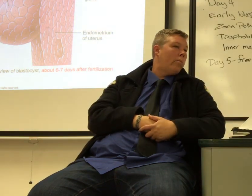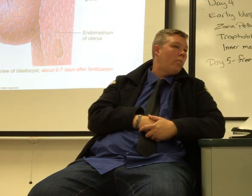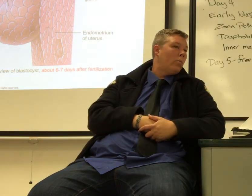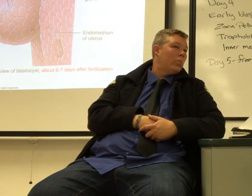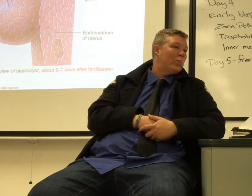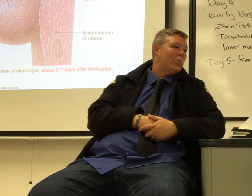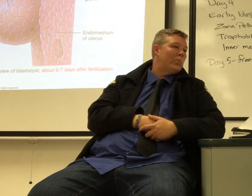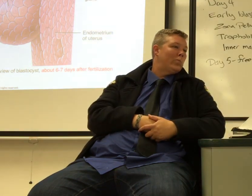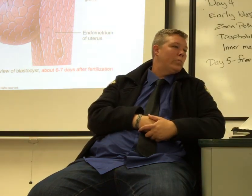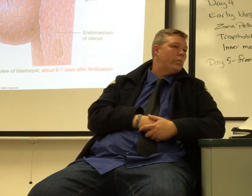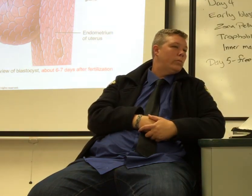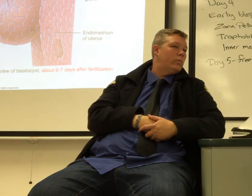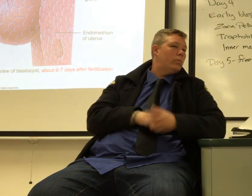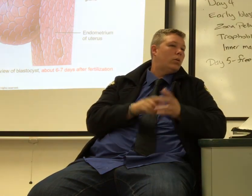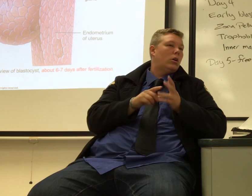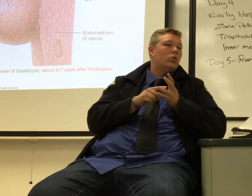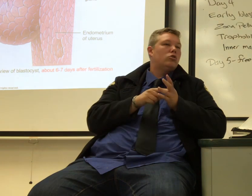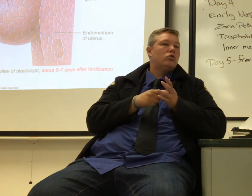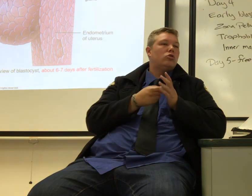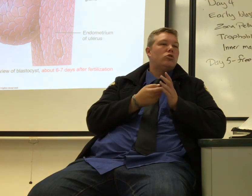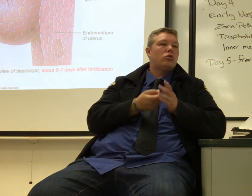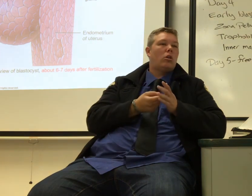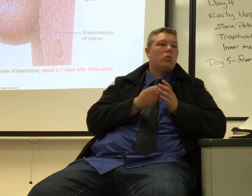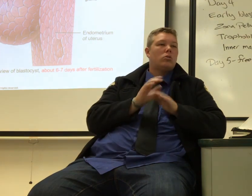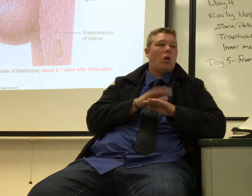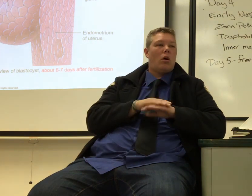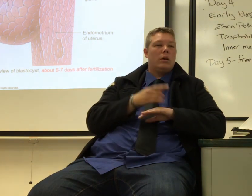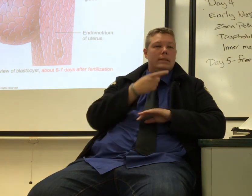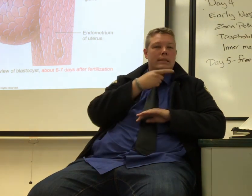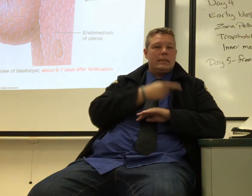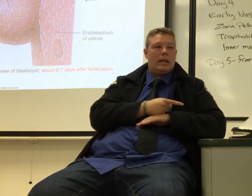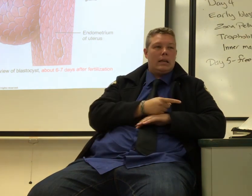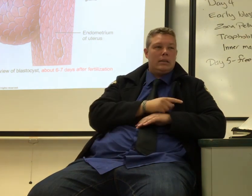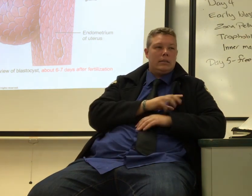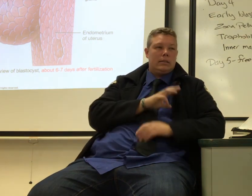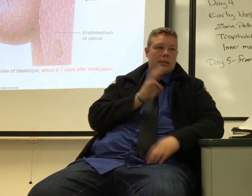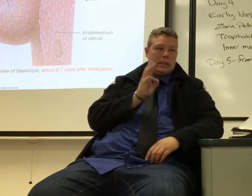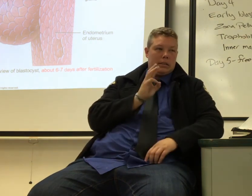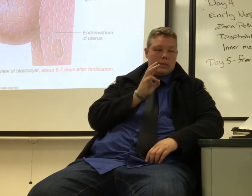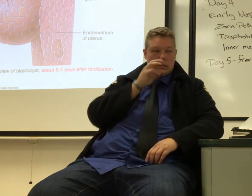It starts to happen on day six, because you have